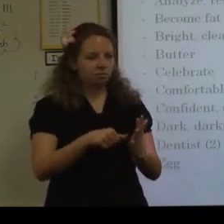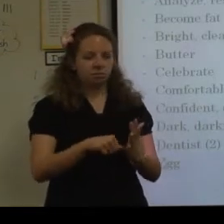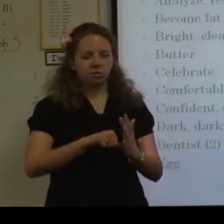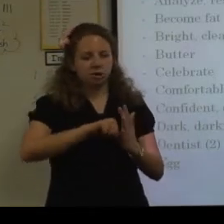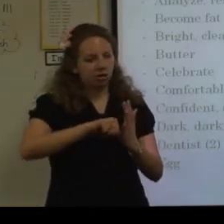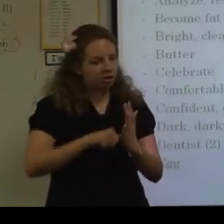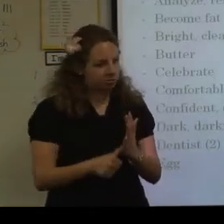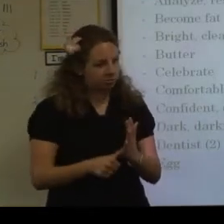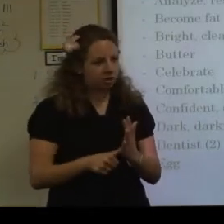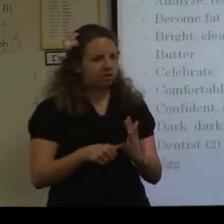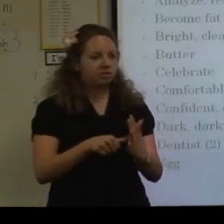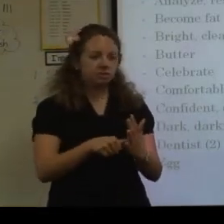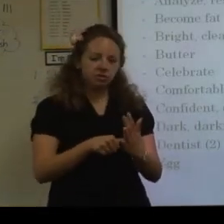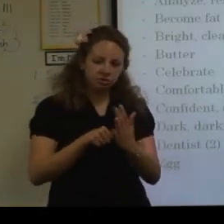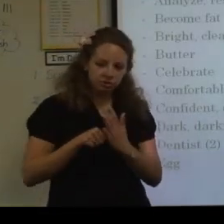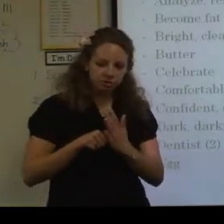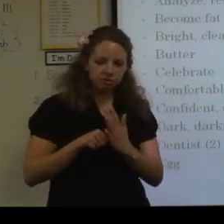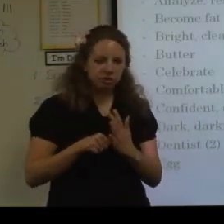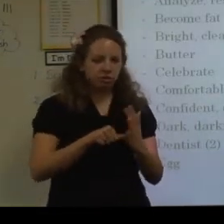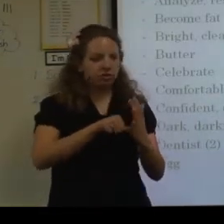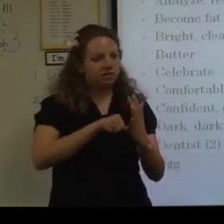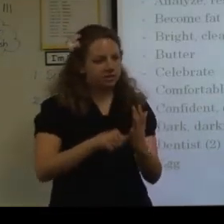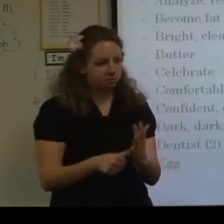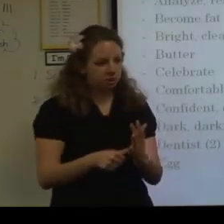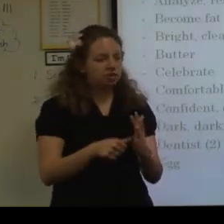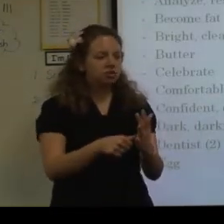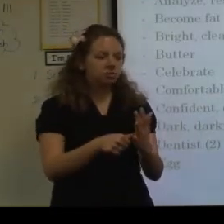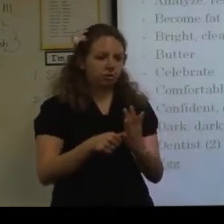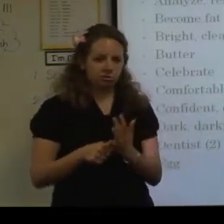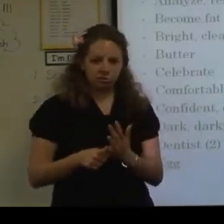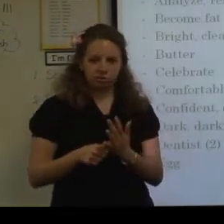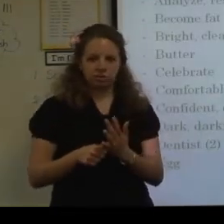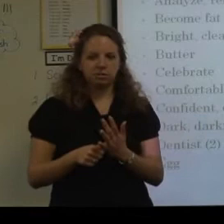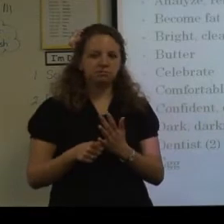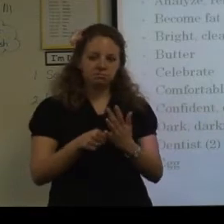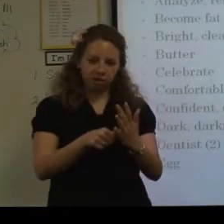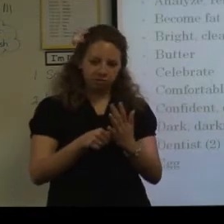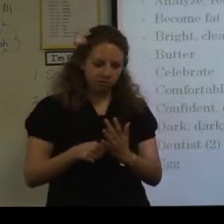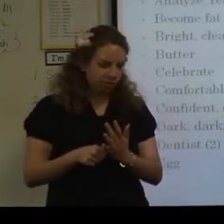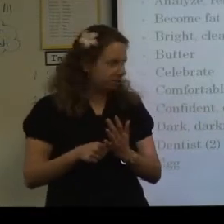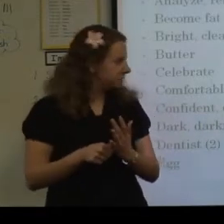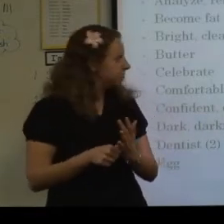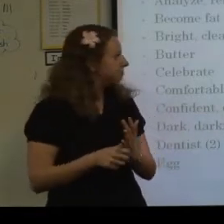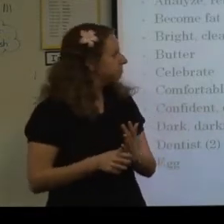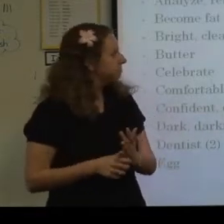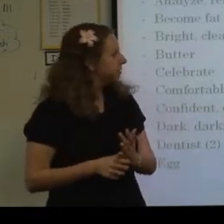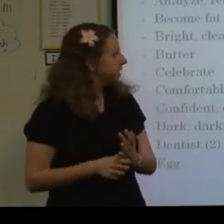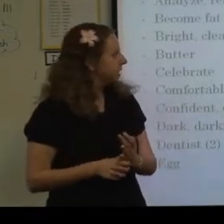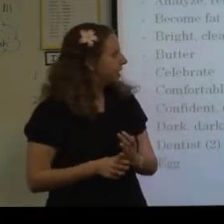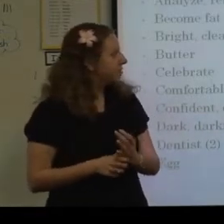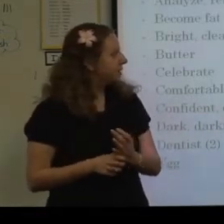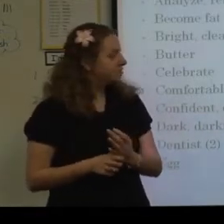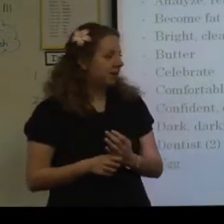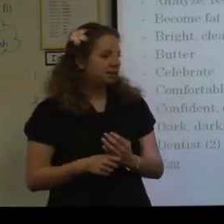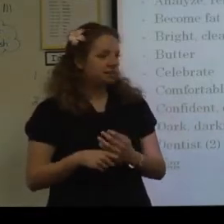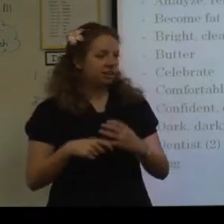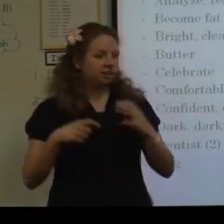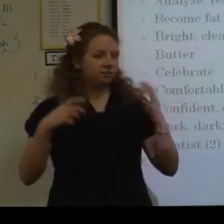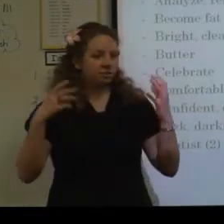those will work. Oh, I was impressed. You know, left an impression or going towards me. I was impressed. Okay, and we have fight, like if there